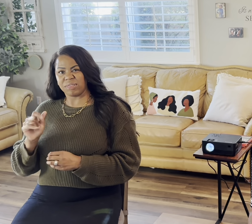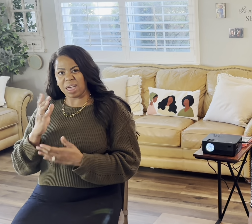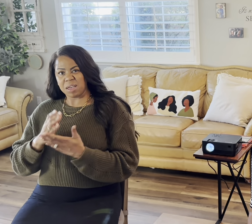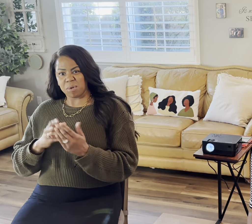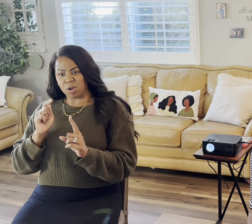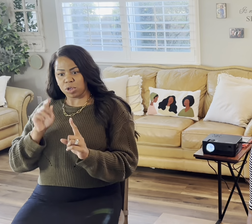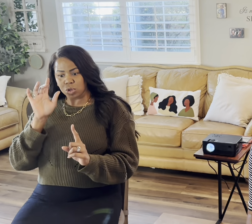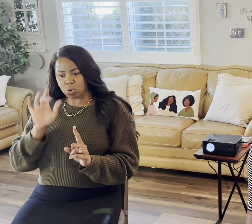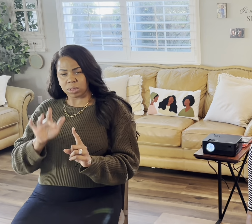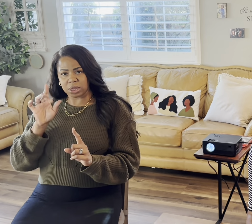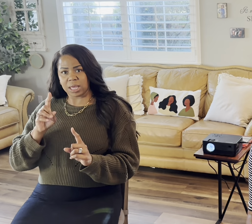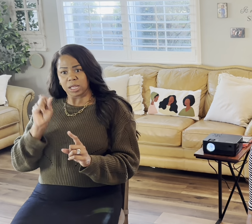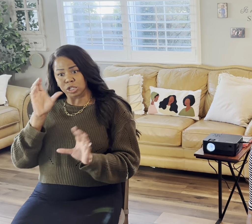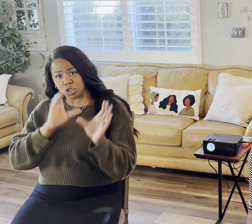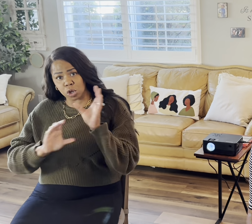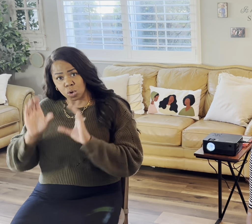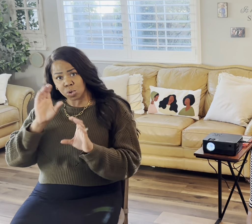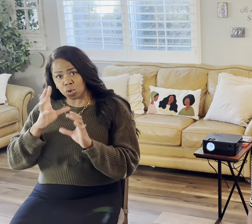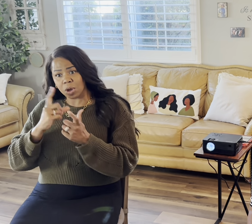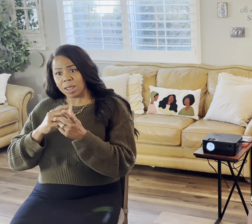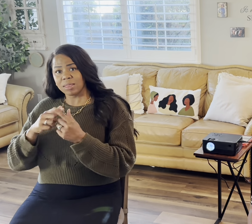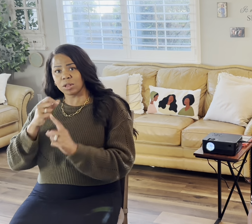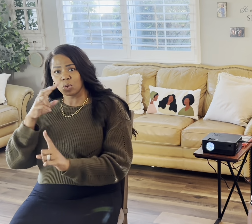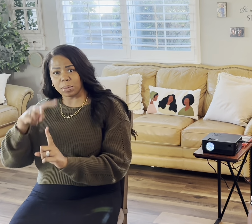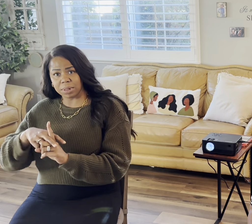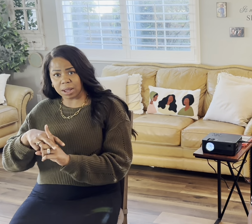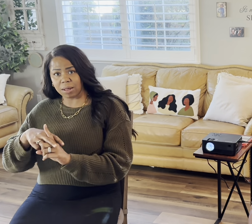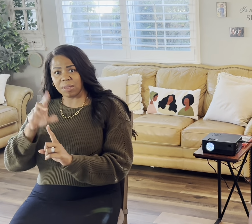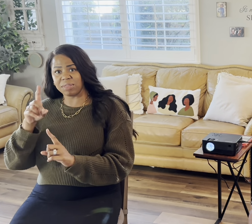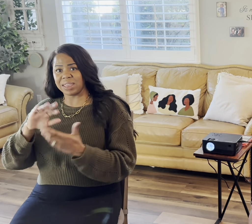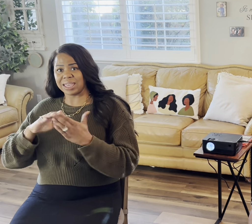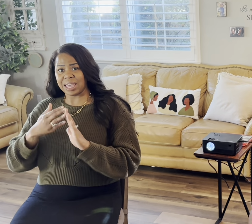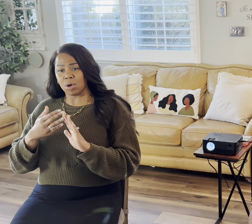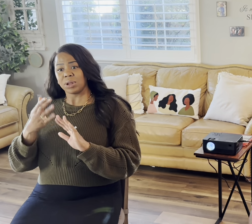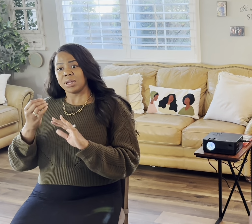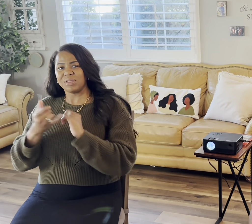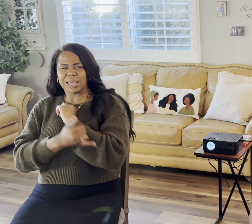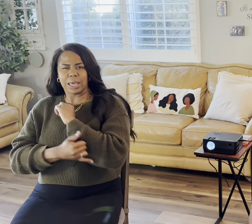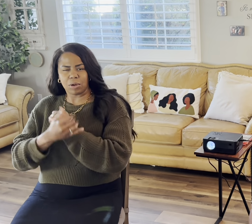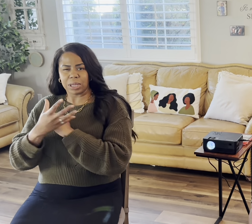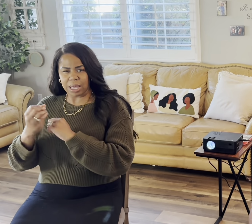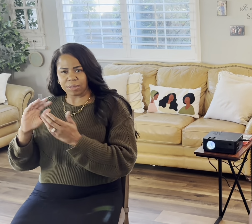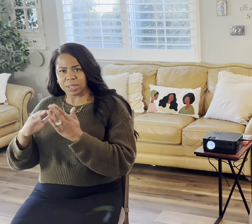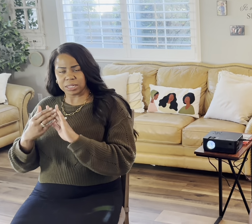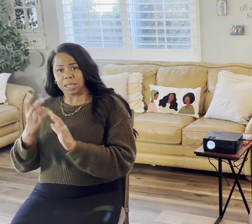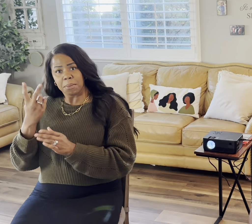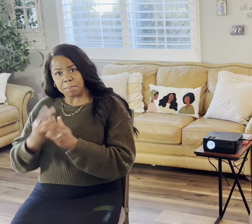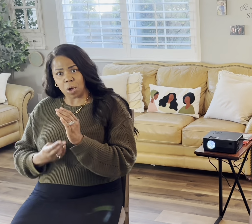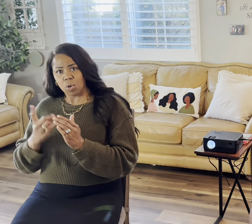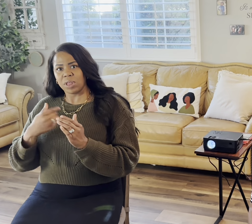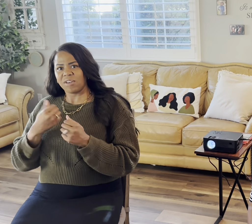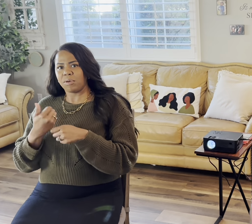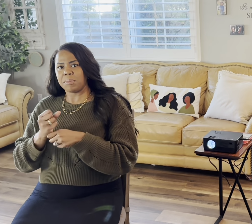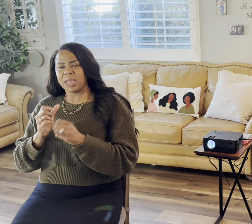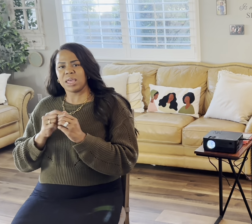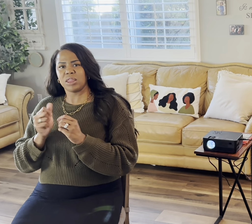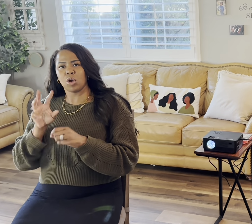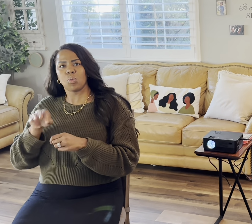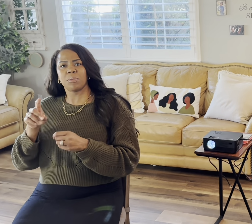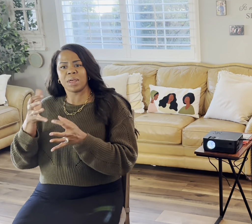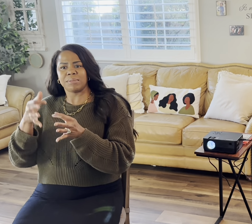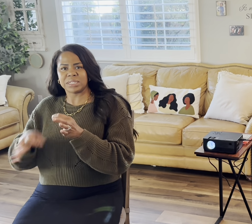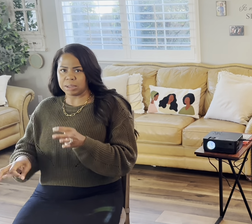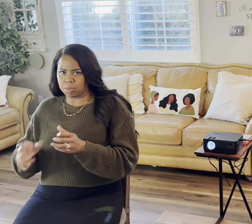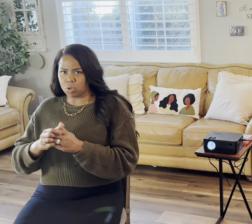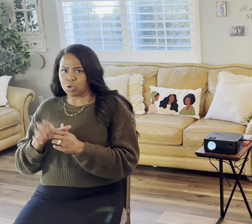Search and Apply. The county as well as the city have simplified their websites to make it easy for you to navigate through